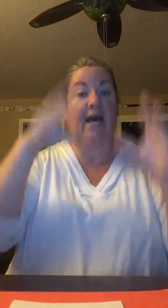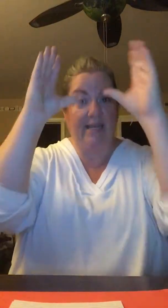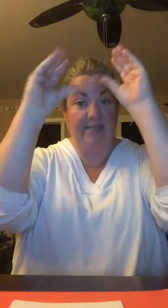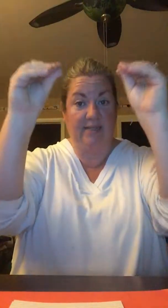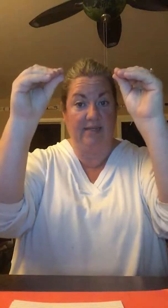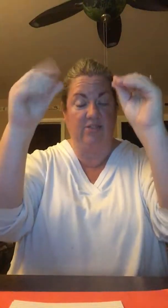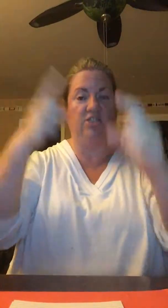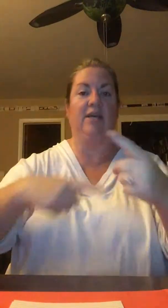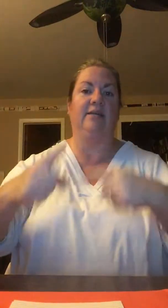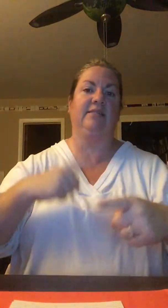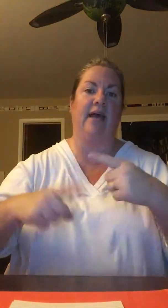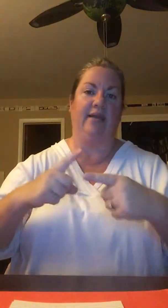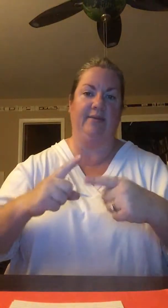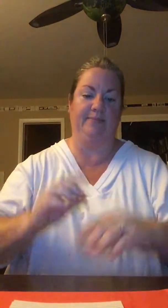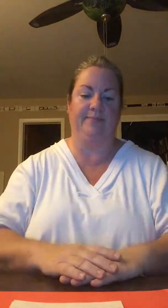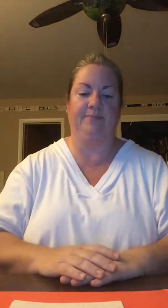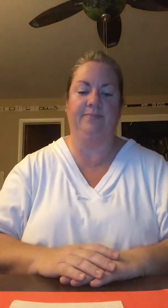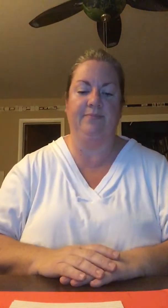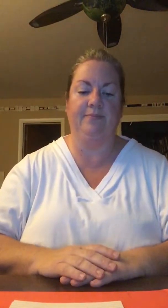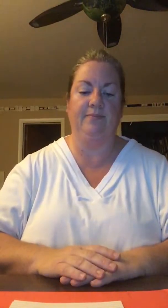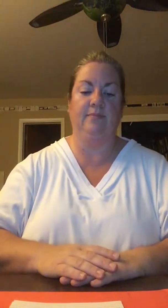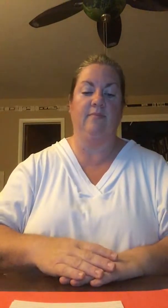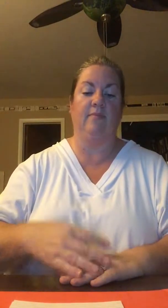I teach sign.